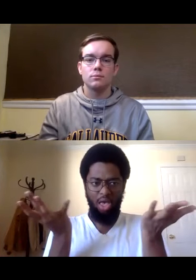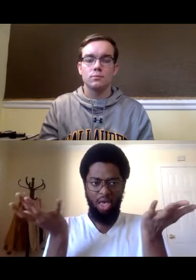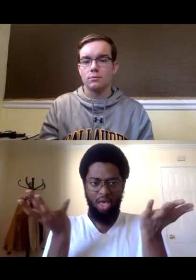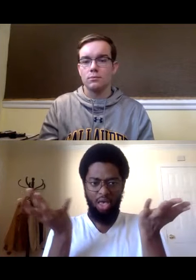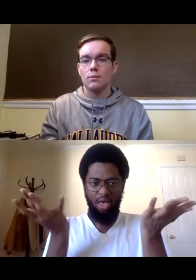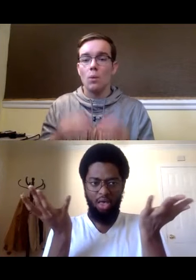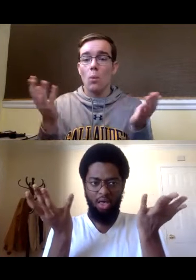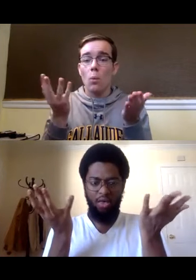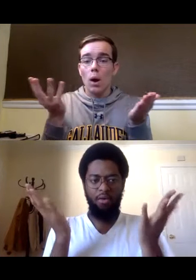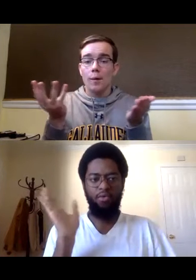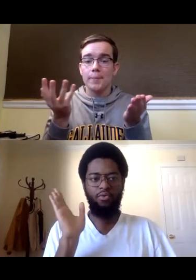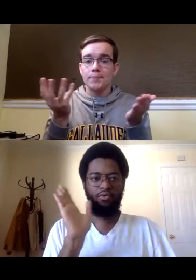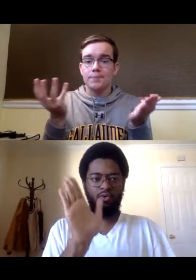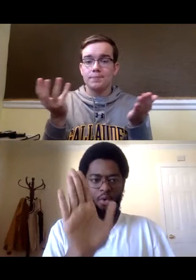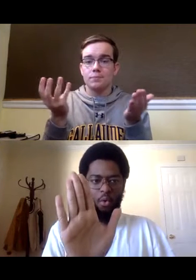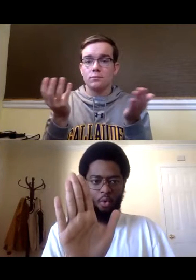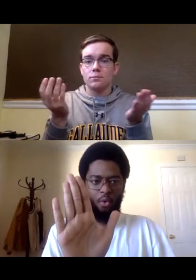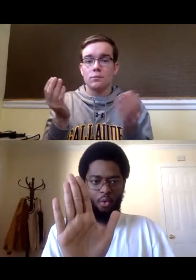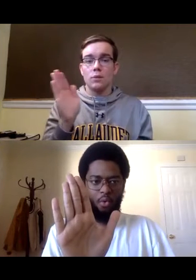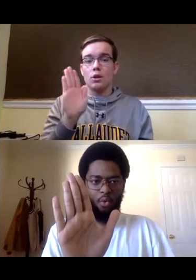This is the sign for what in the form of a question.